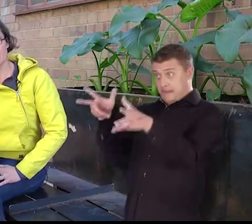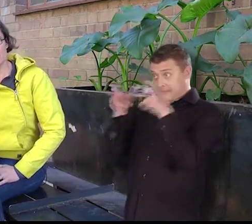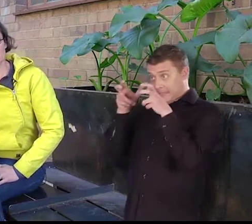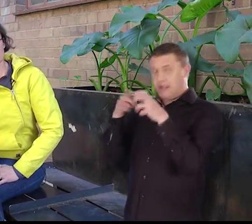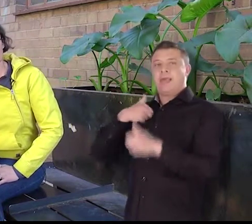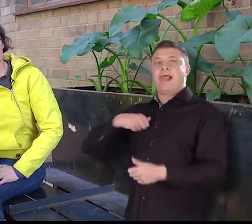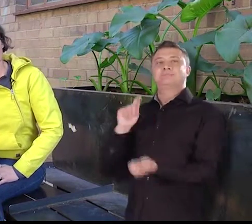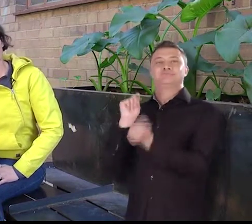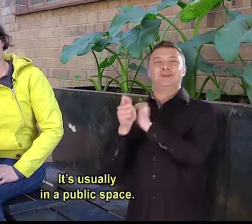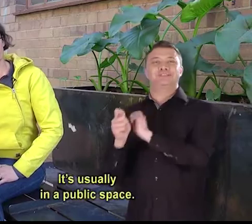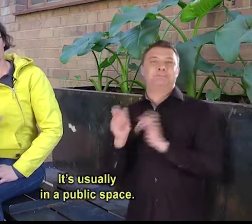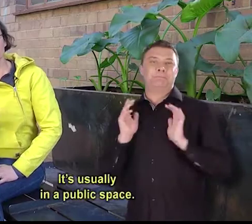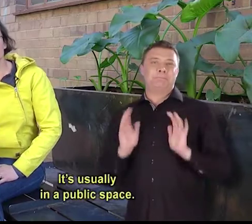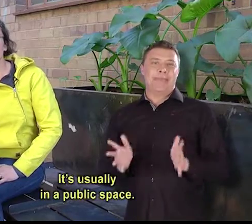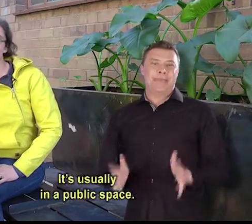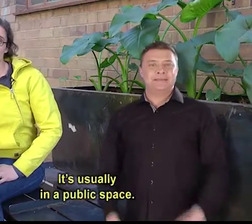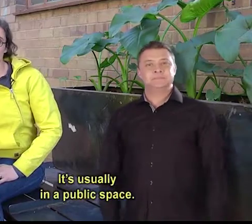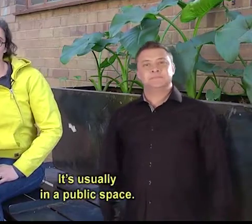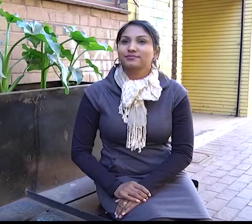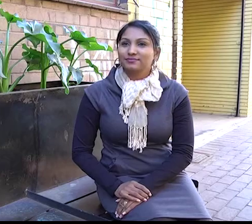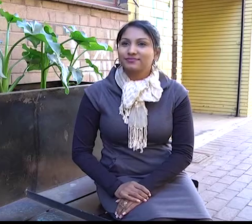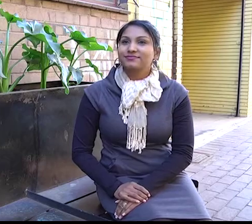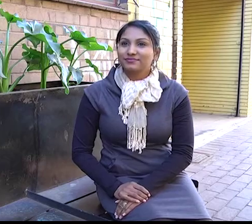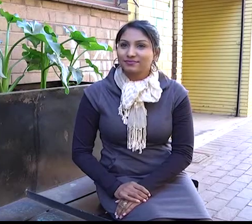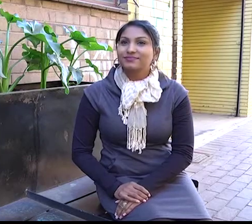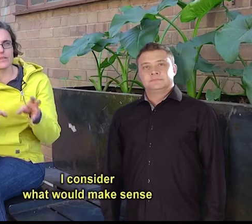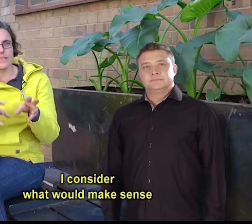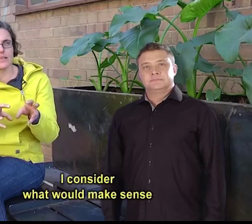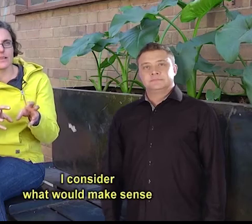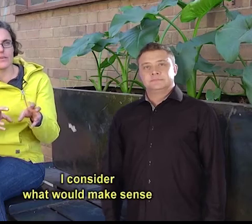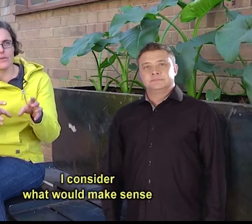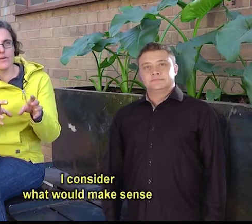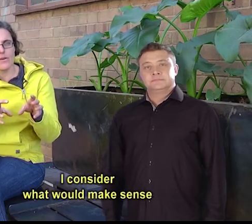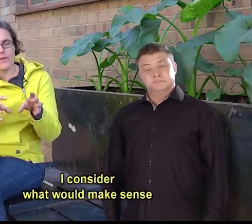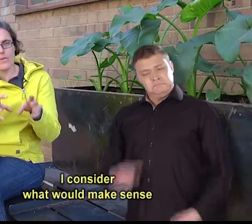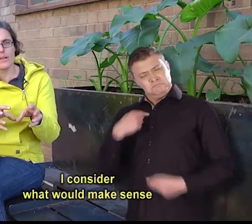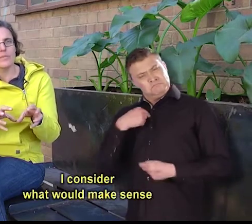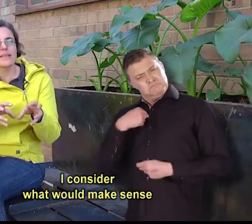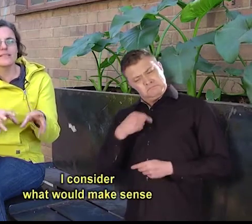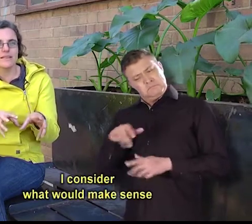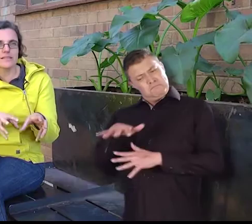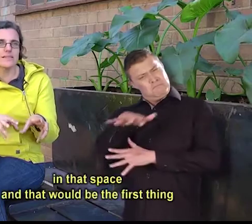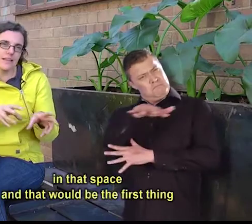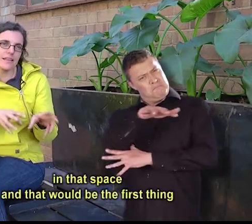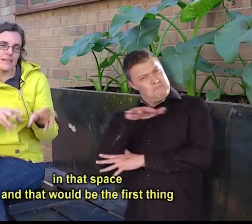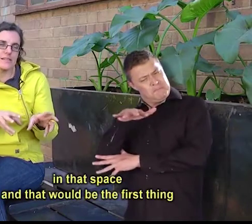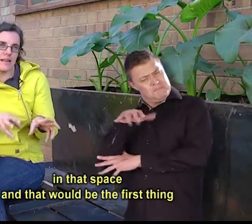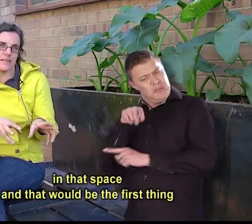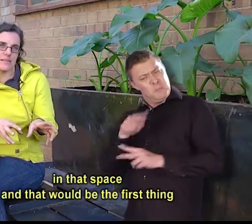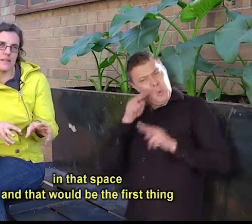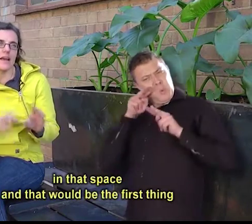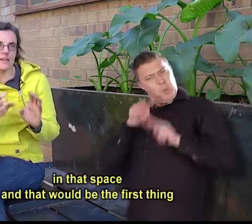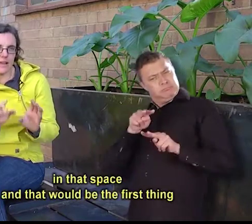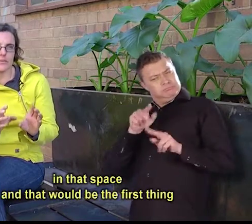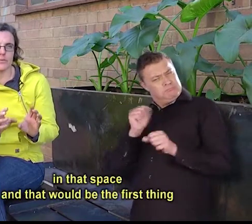things. So it's usually in a public space. I would consider what makes sense in that